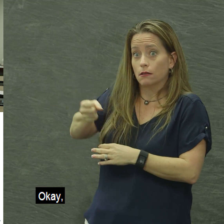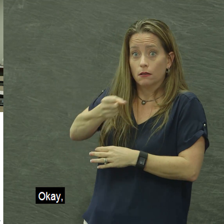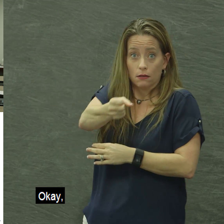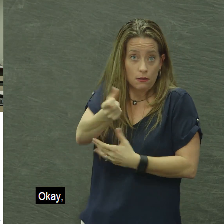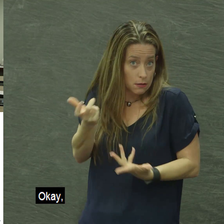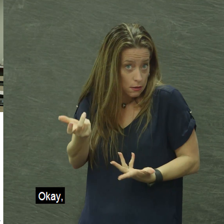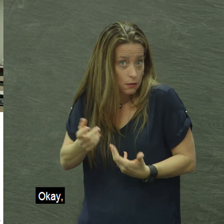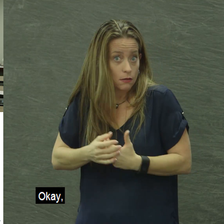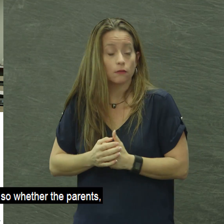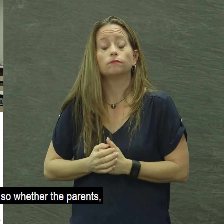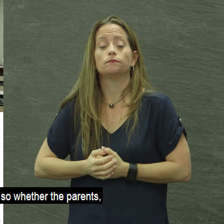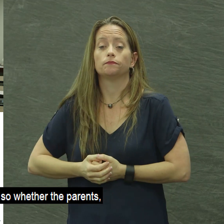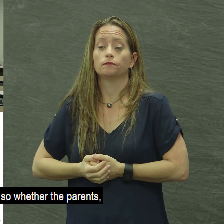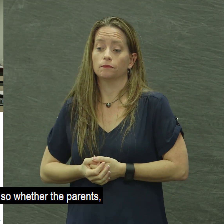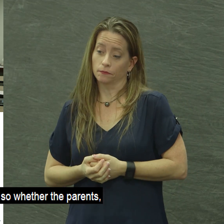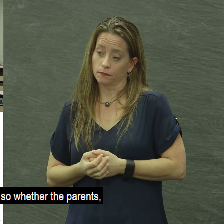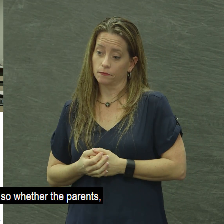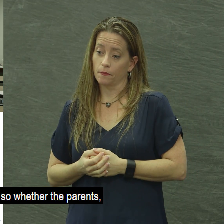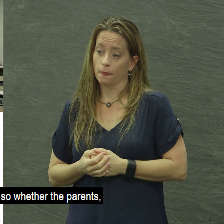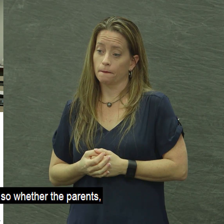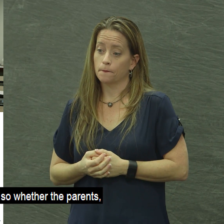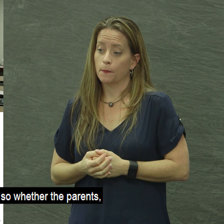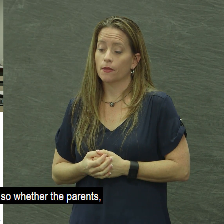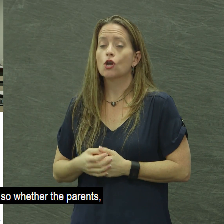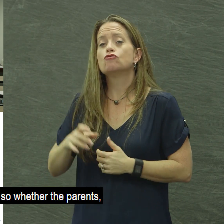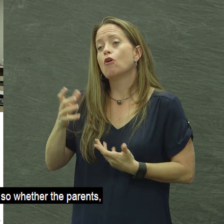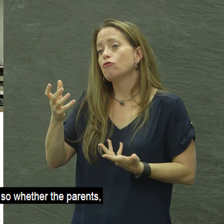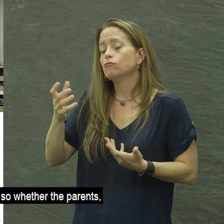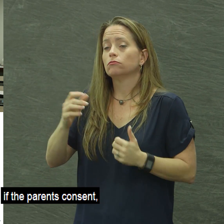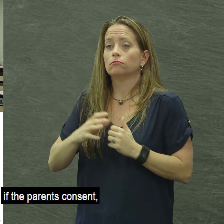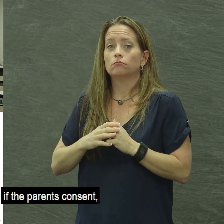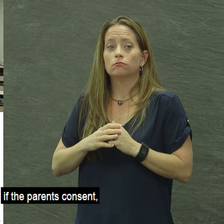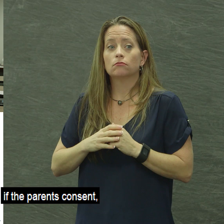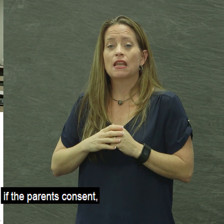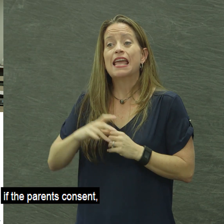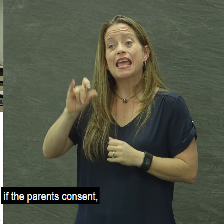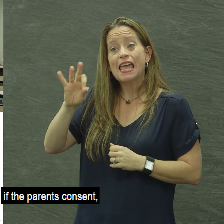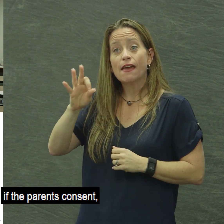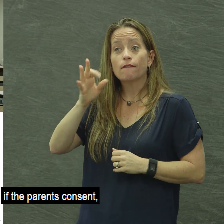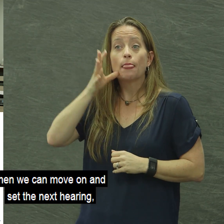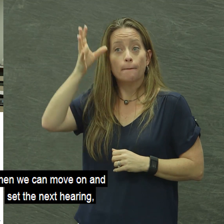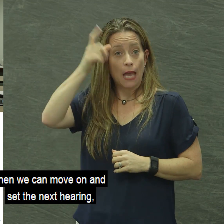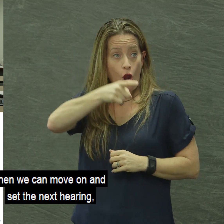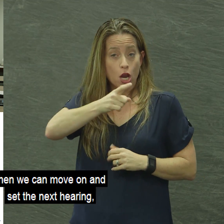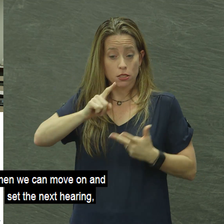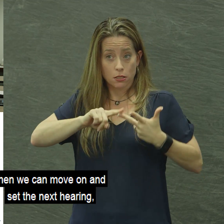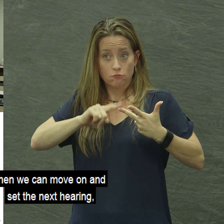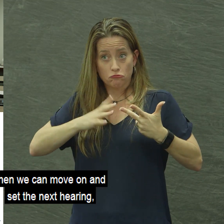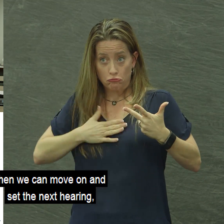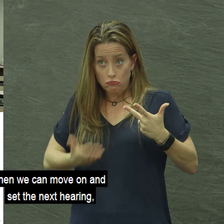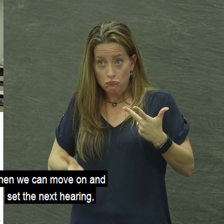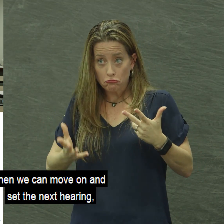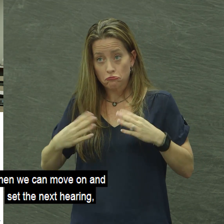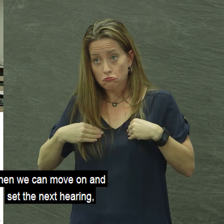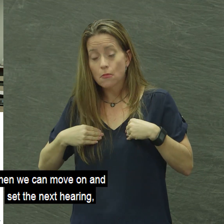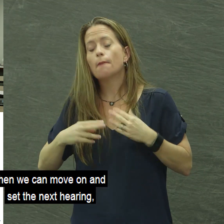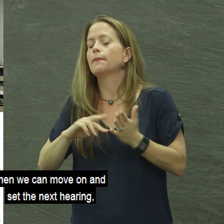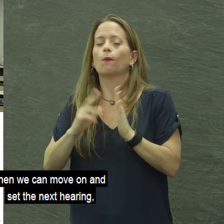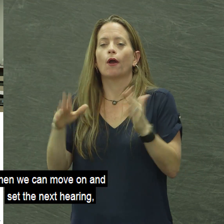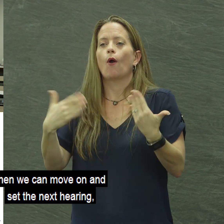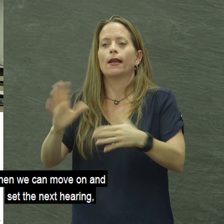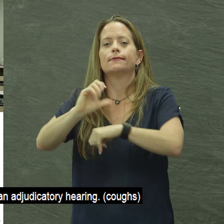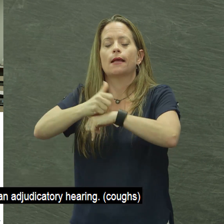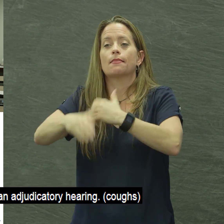Okay. So, if the parents consent, then we can move on and set the next